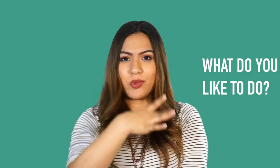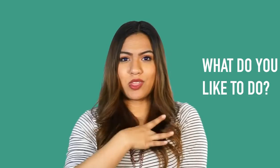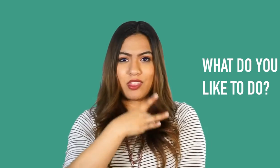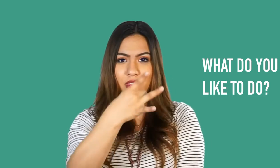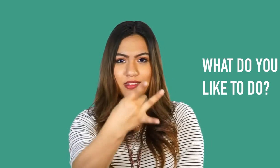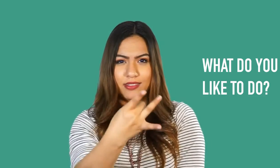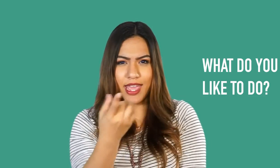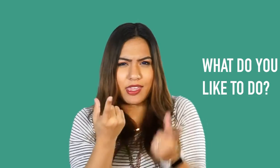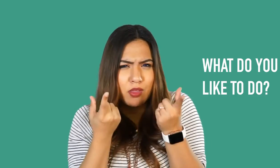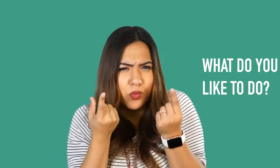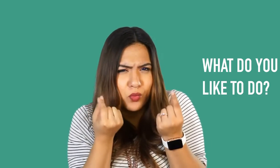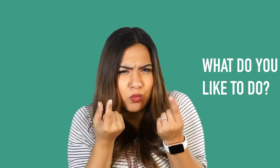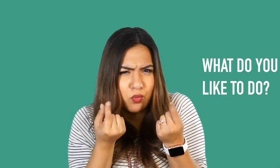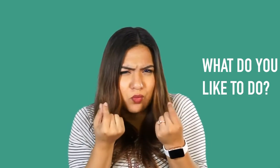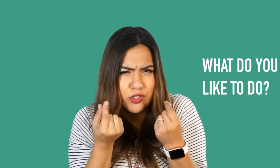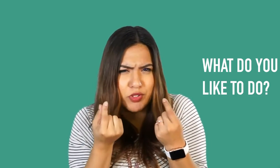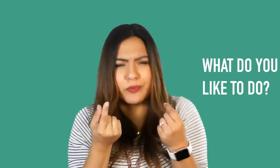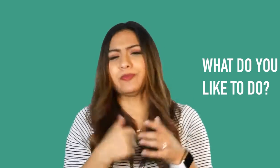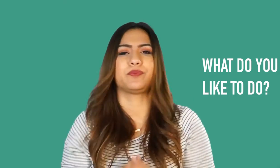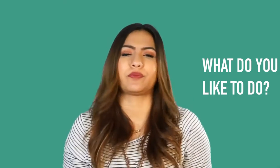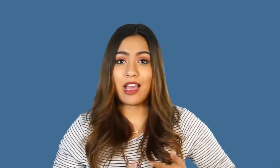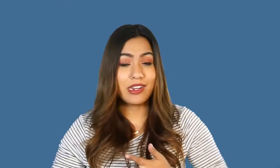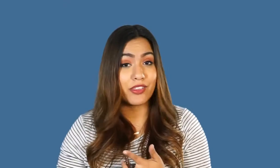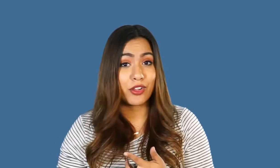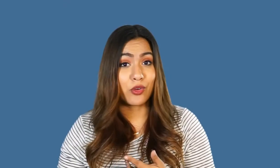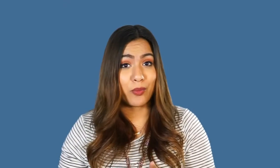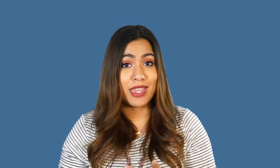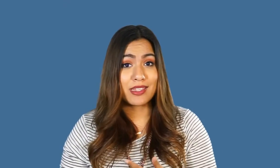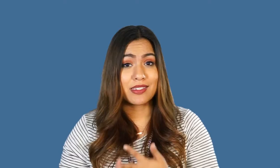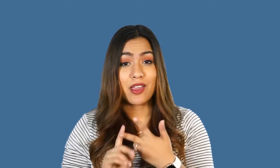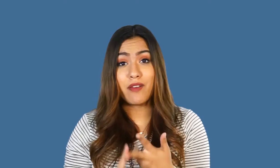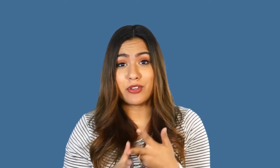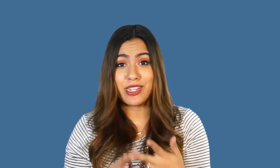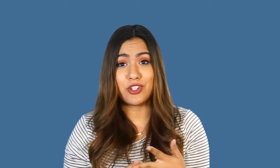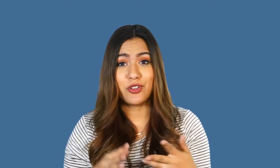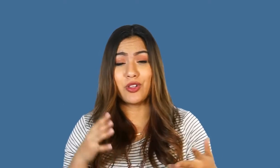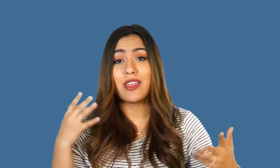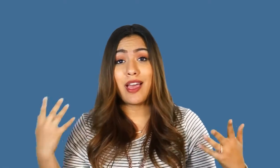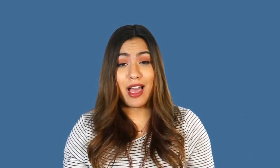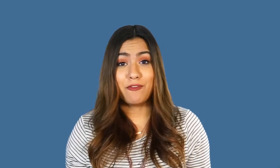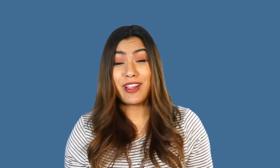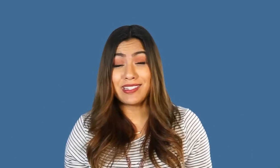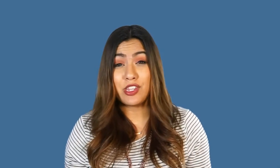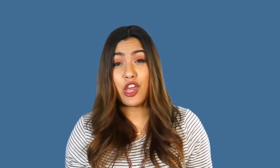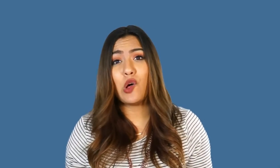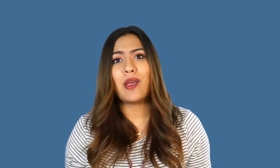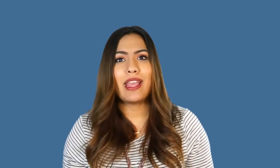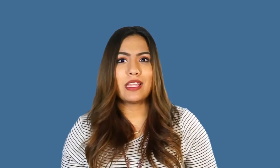You like what do? Another great conversational phrase to know